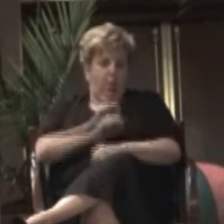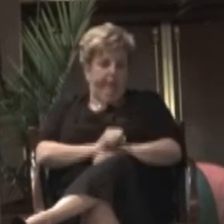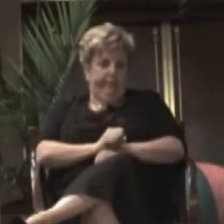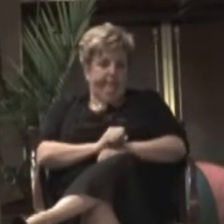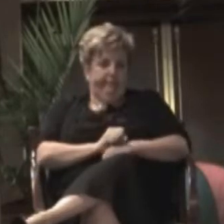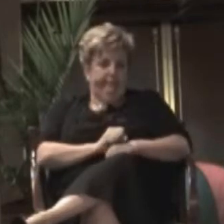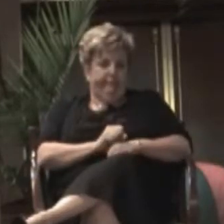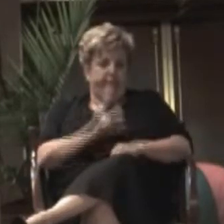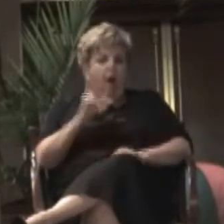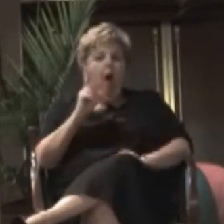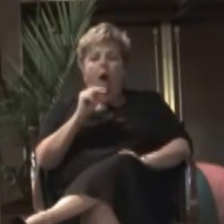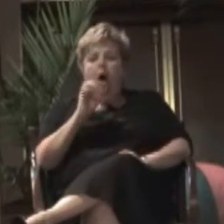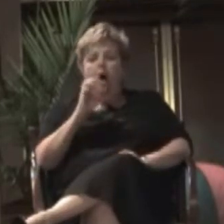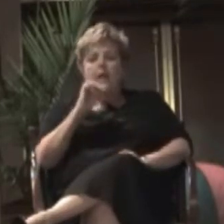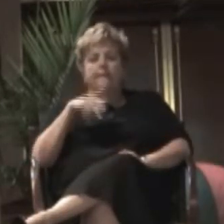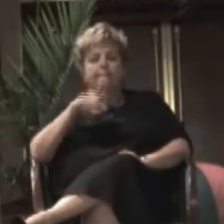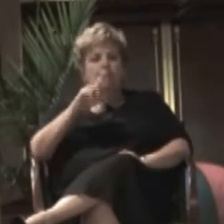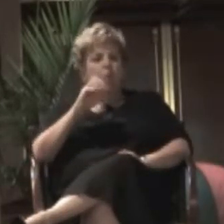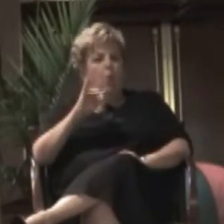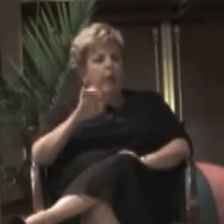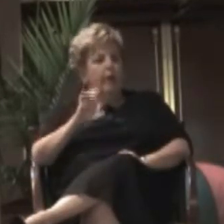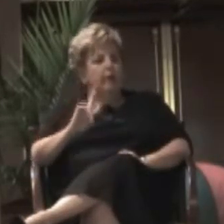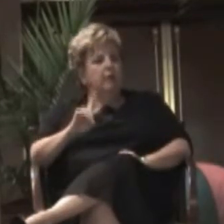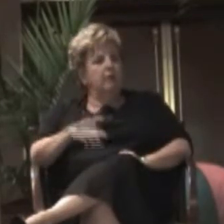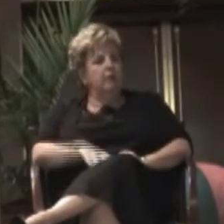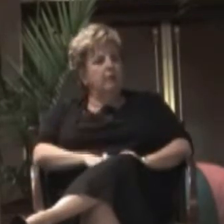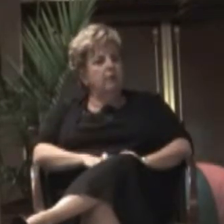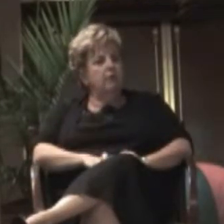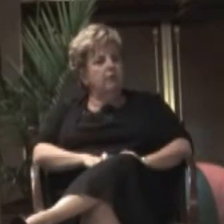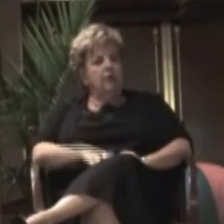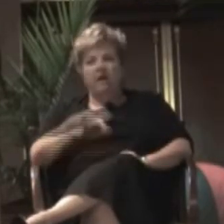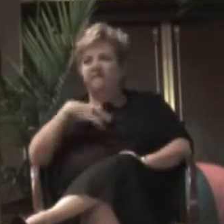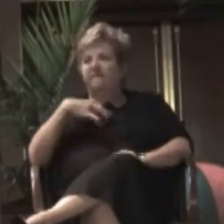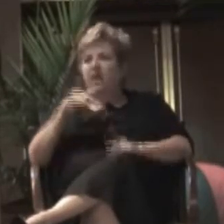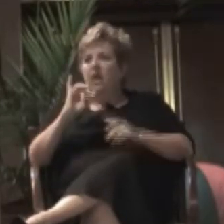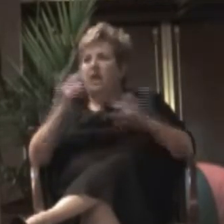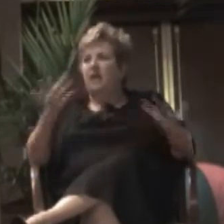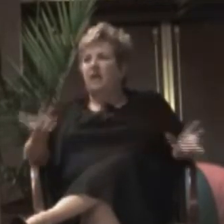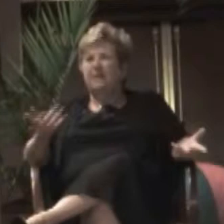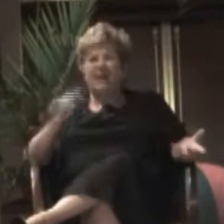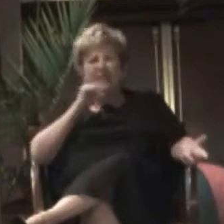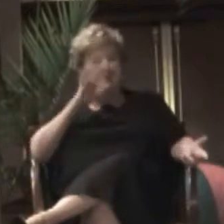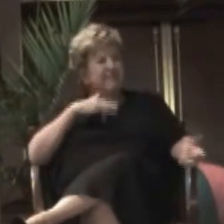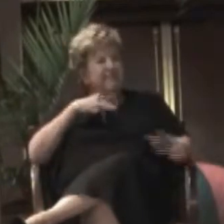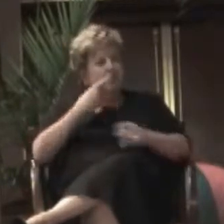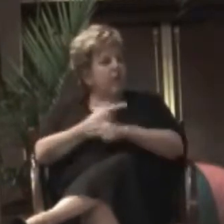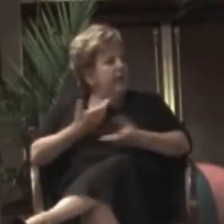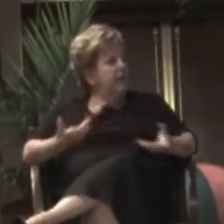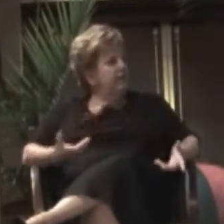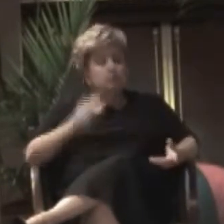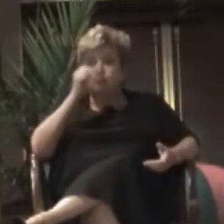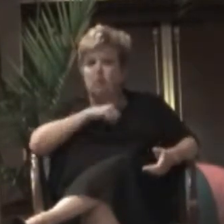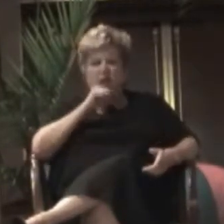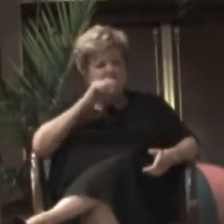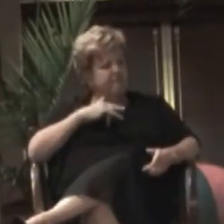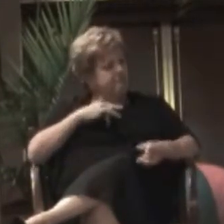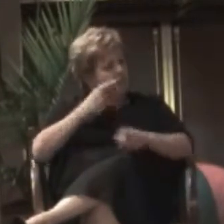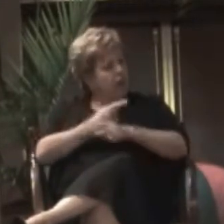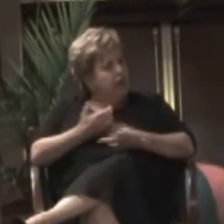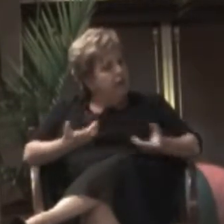like you're in a different world, for God's sake. You don't even feel right. Drunk, you don't feel right. But that's what I was a lot. And so I did